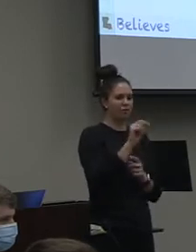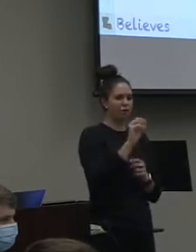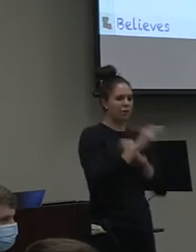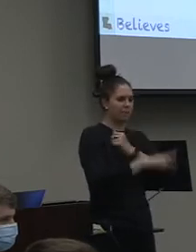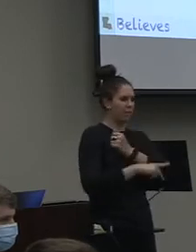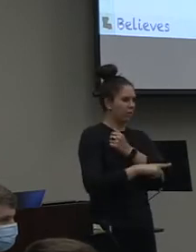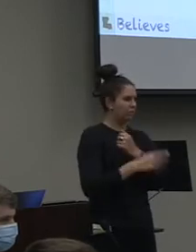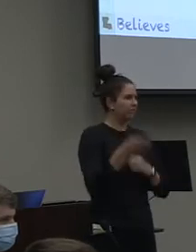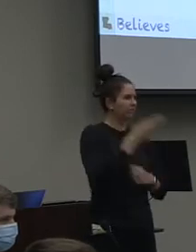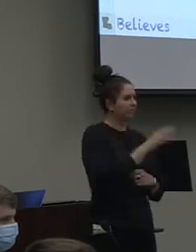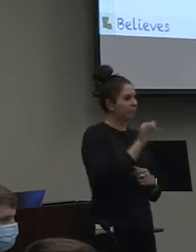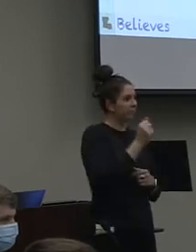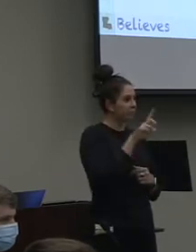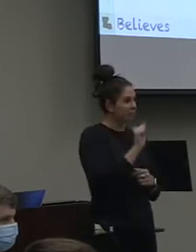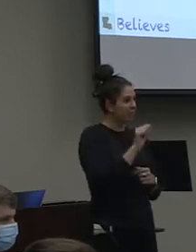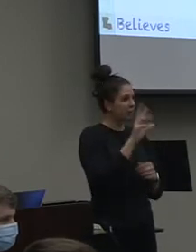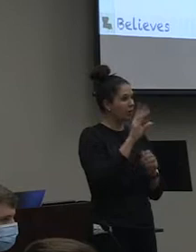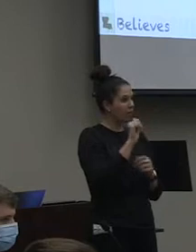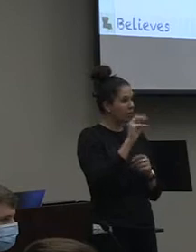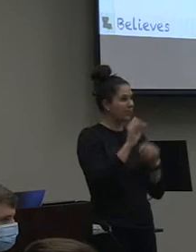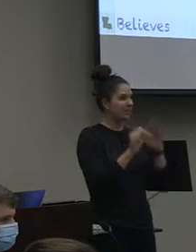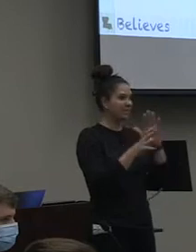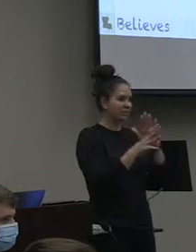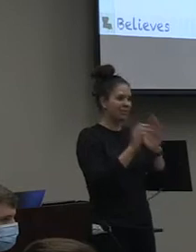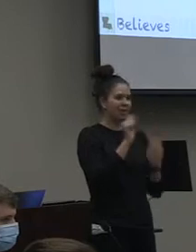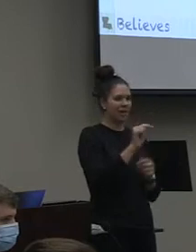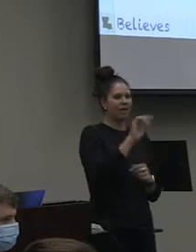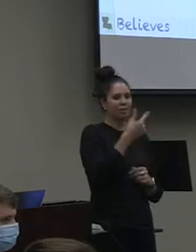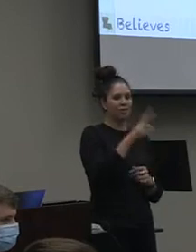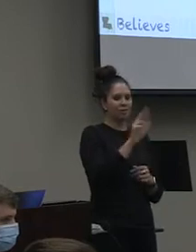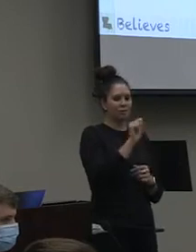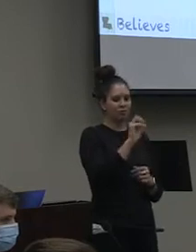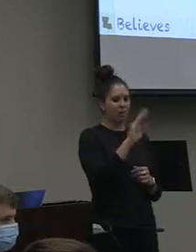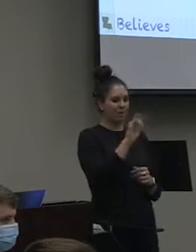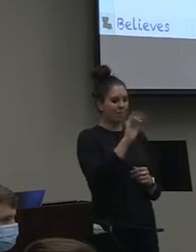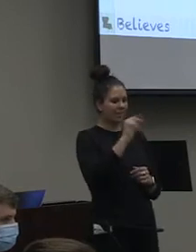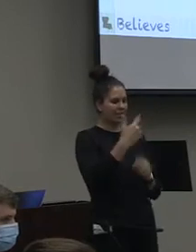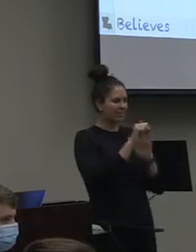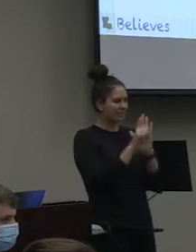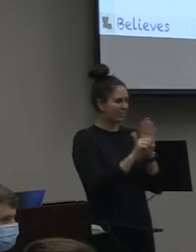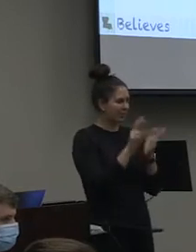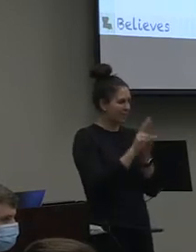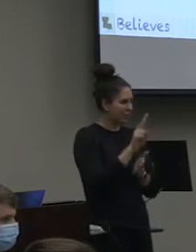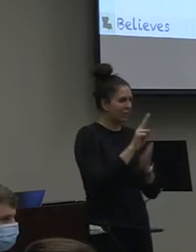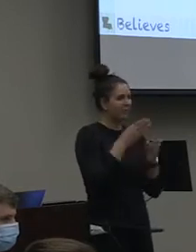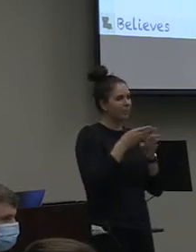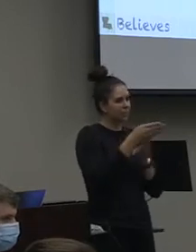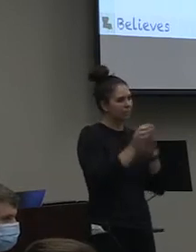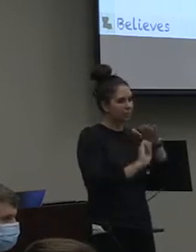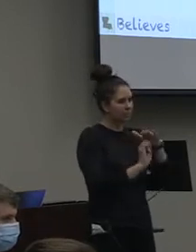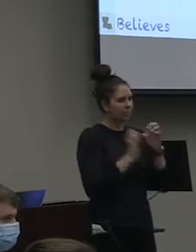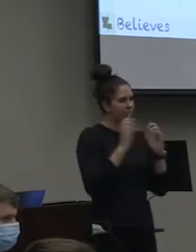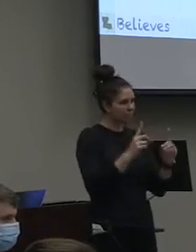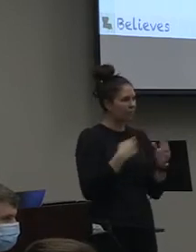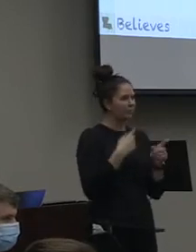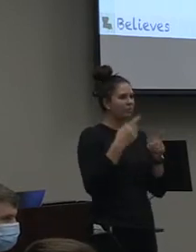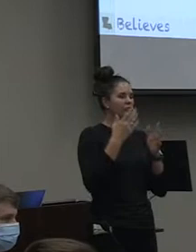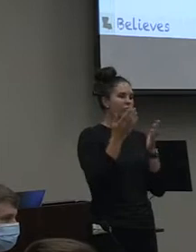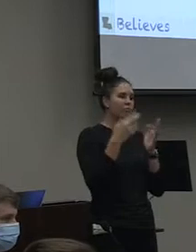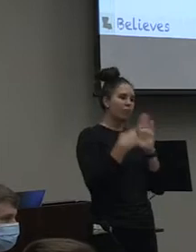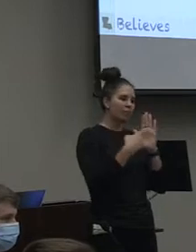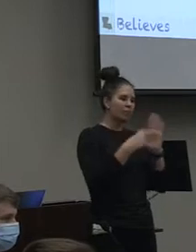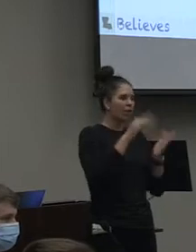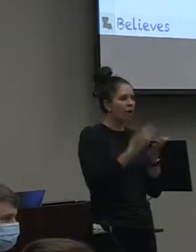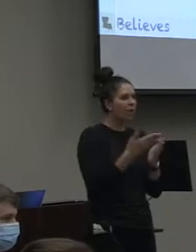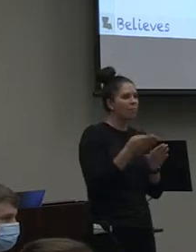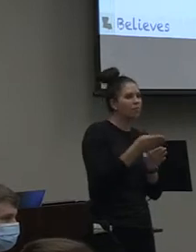Hello, I'm Jayla Williams. I'm a senior at Grambling State University, majoring in elementary education, and I'm here to represent all the pre-service